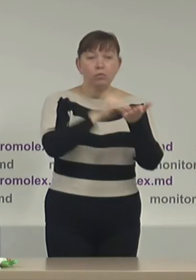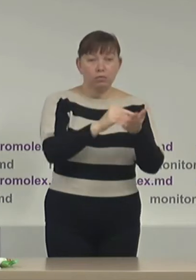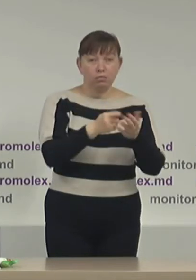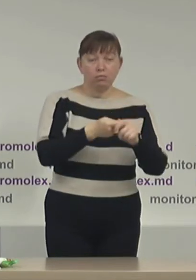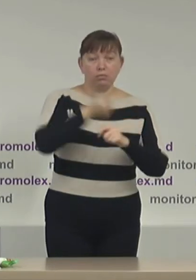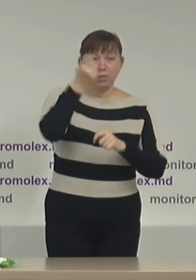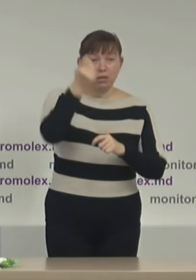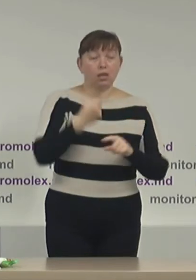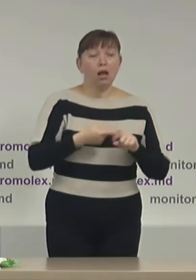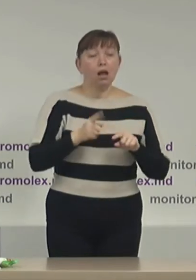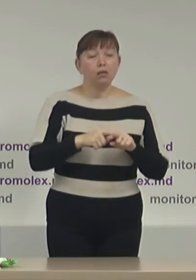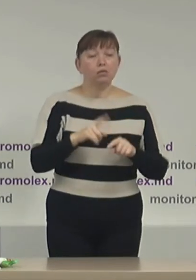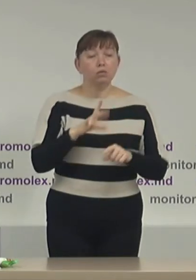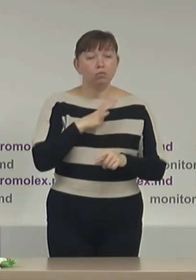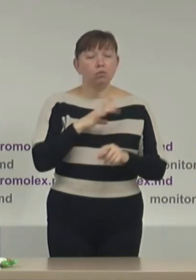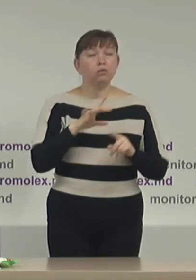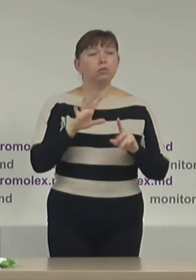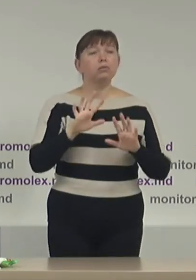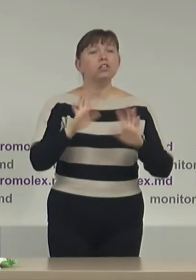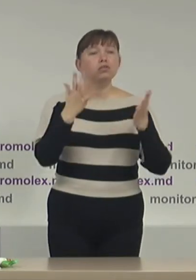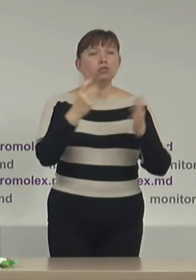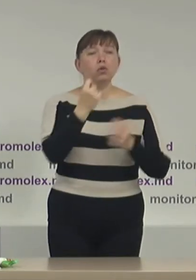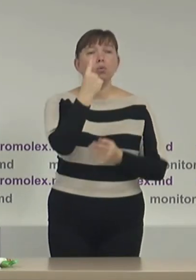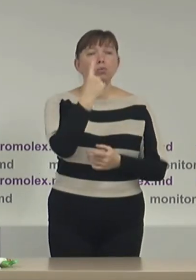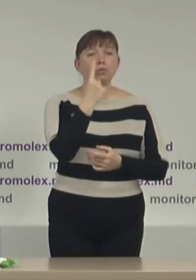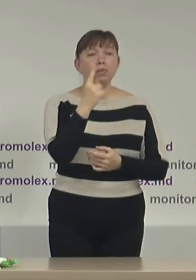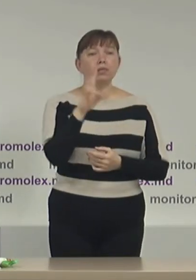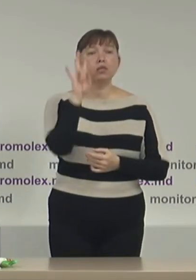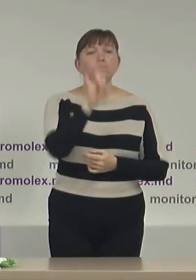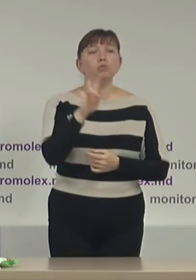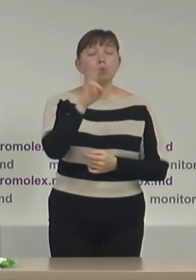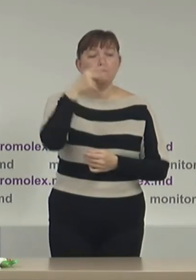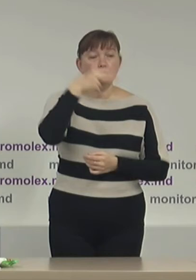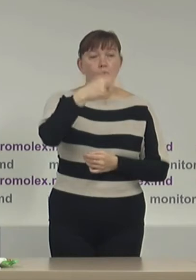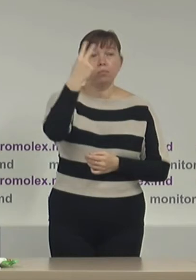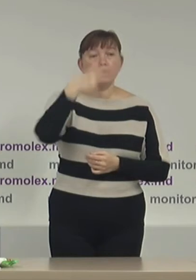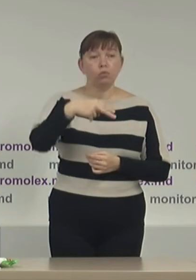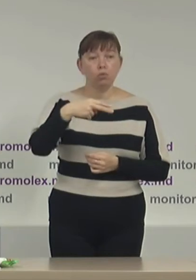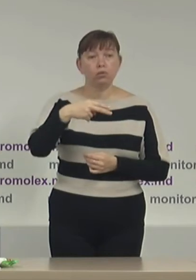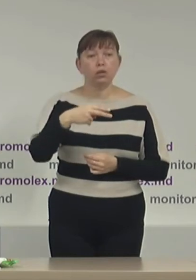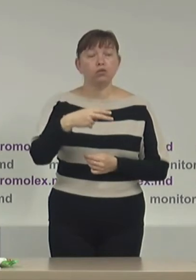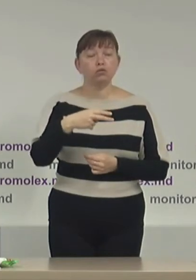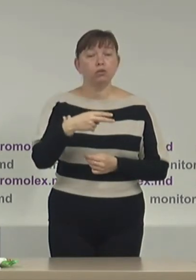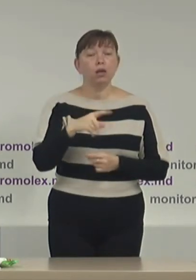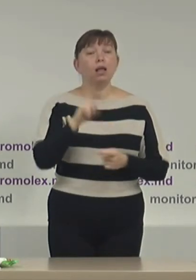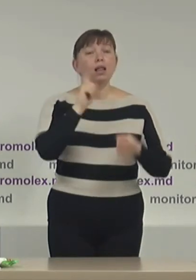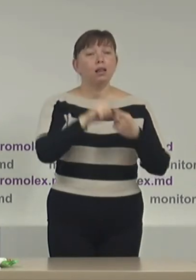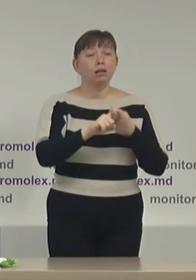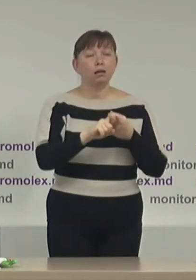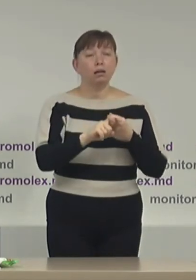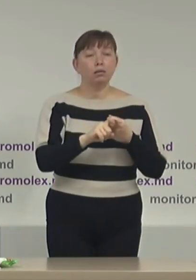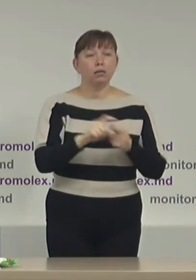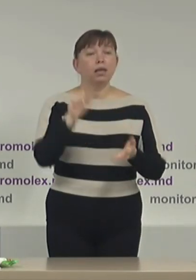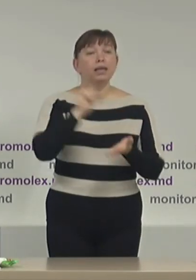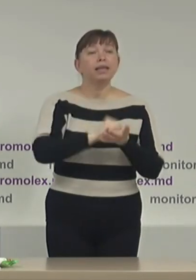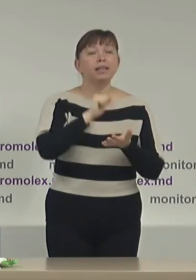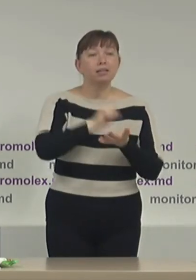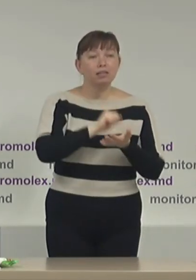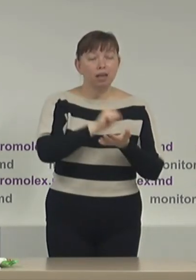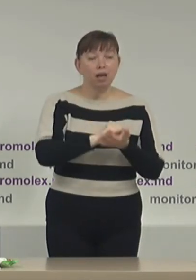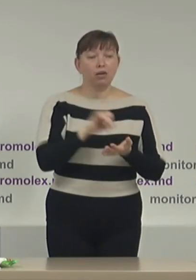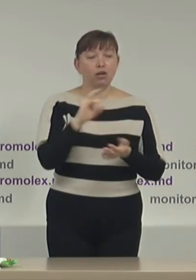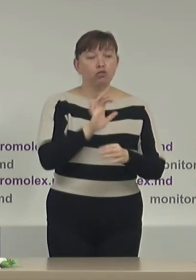non-declared funds during the electoral campaign. It is about the incident that took place on 11th of November